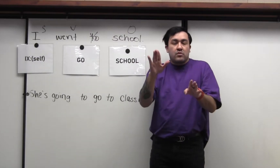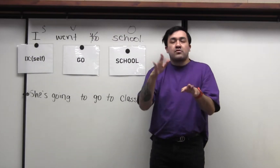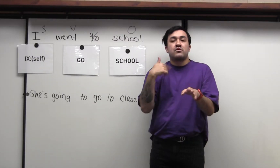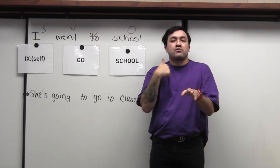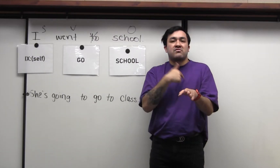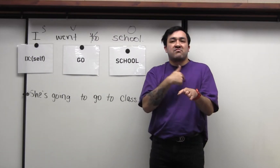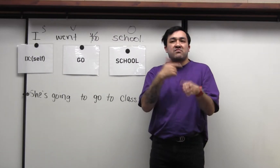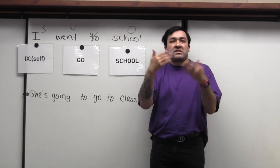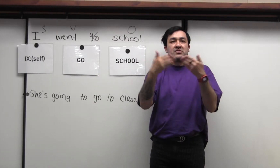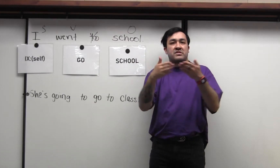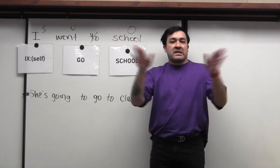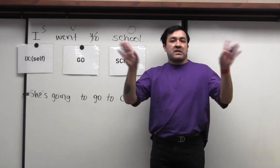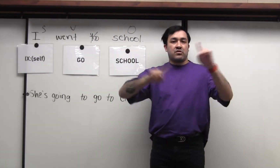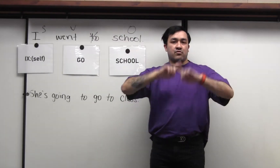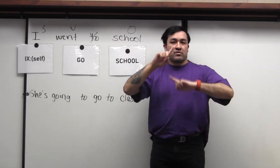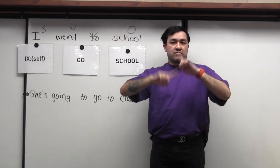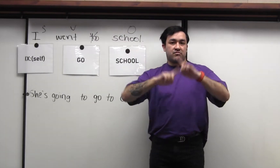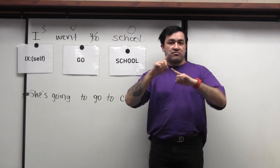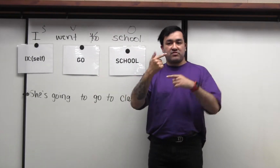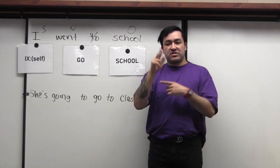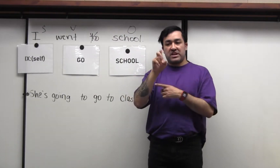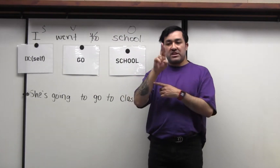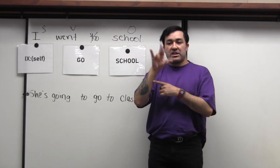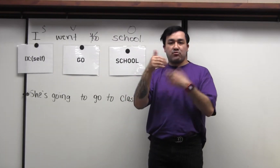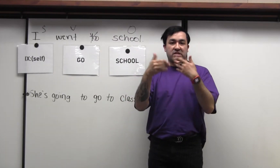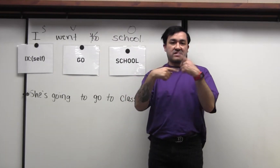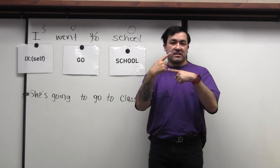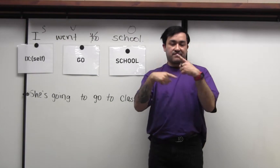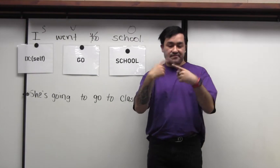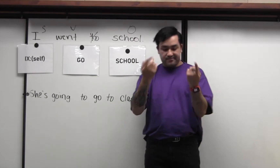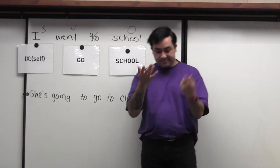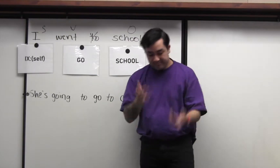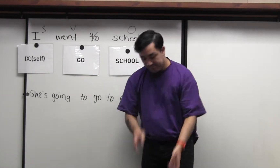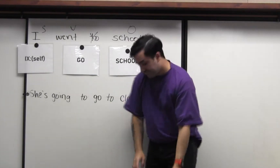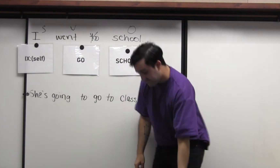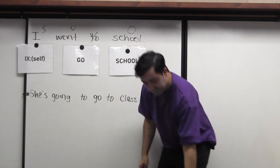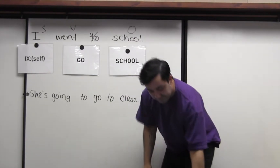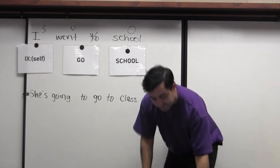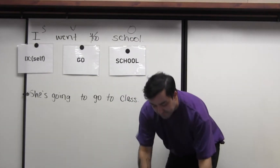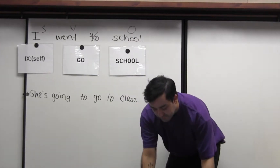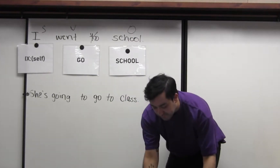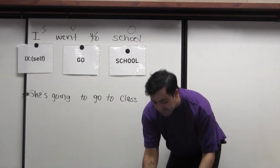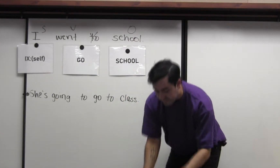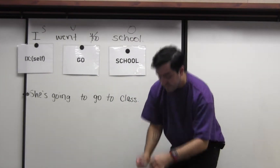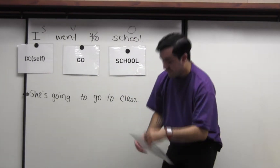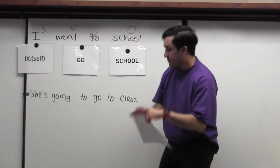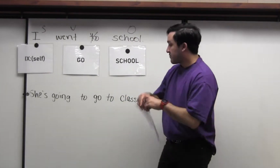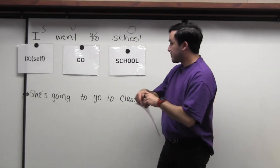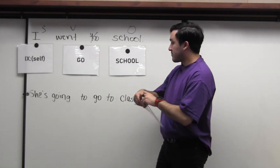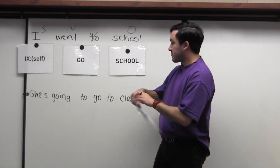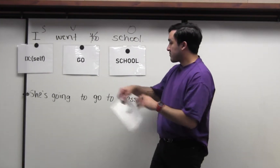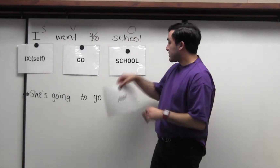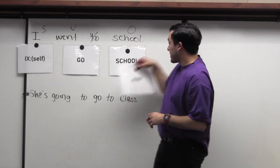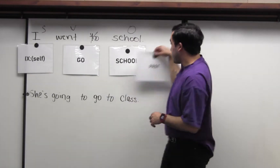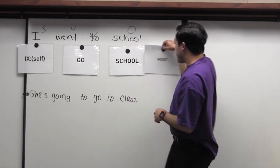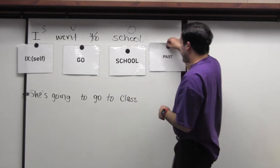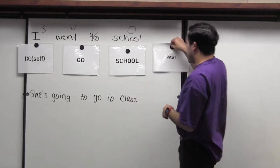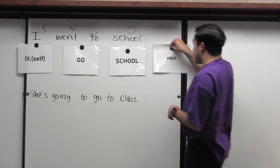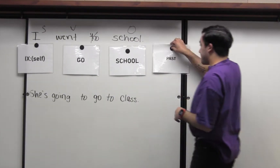really can't figure out what exactly we should use for the past sign. But we do have a general term we can just throw behind